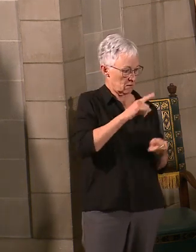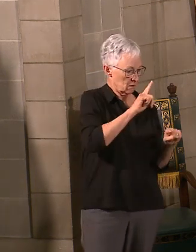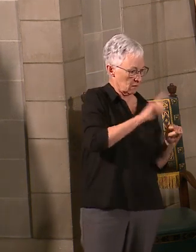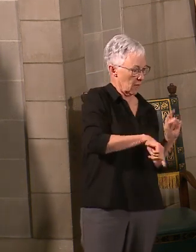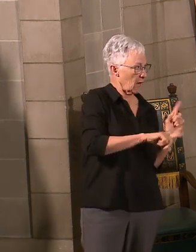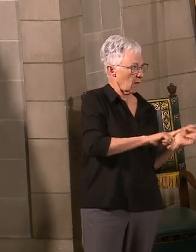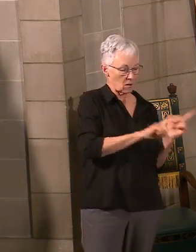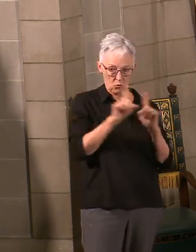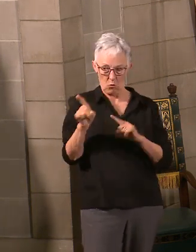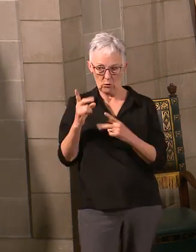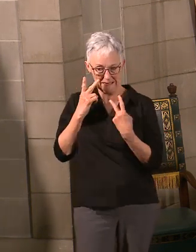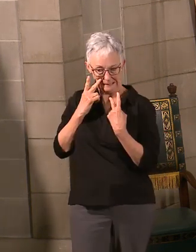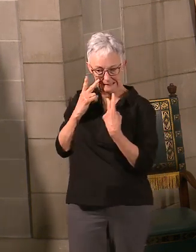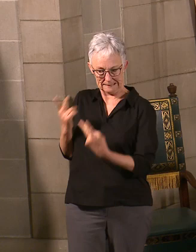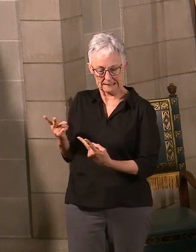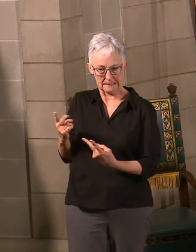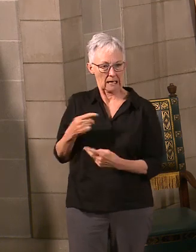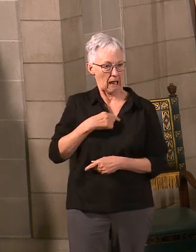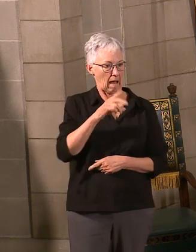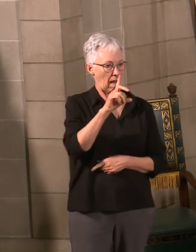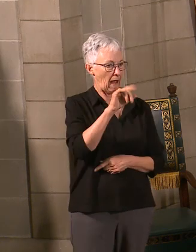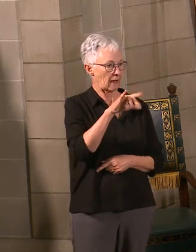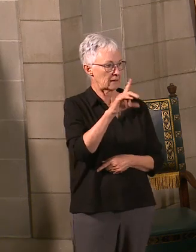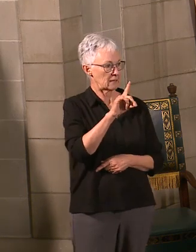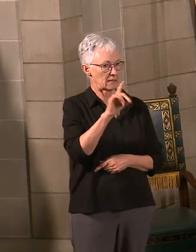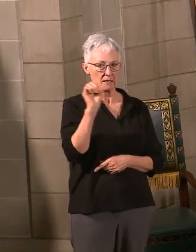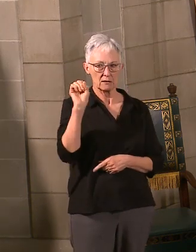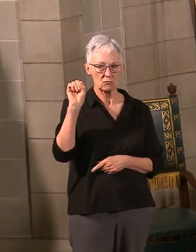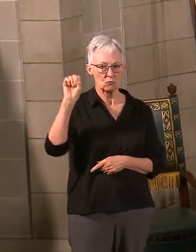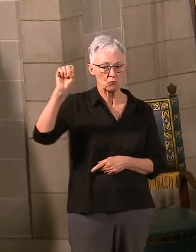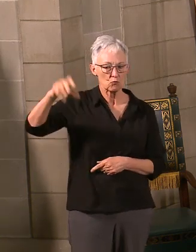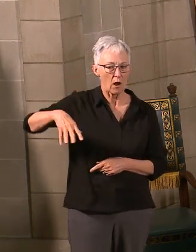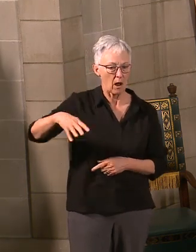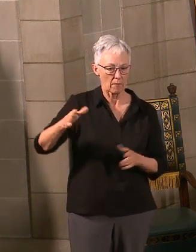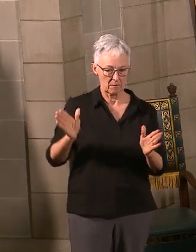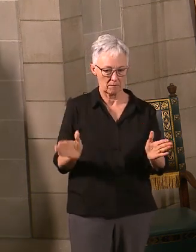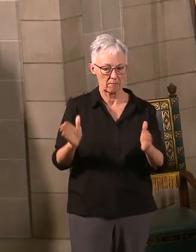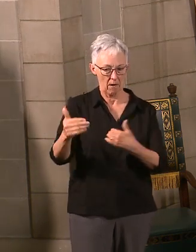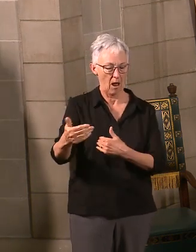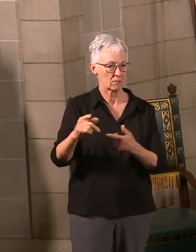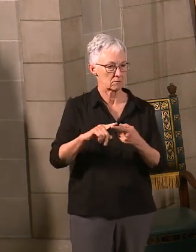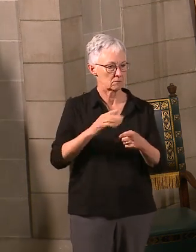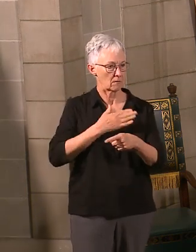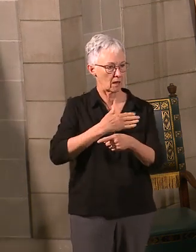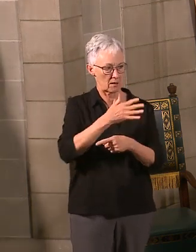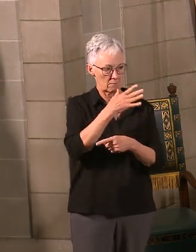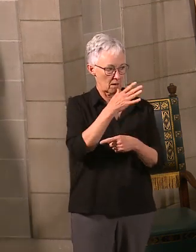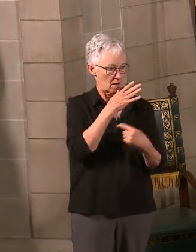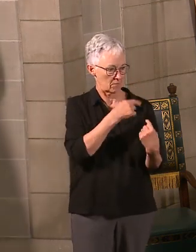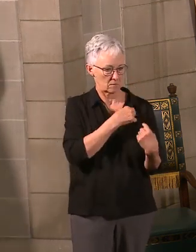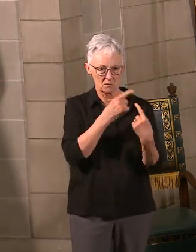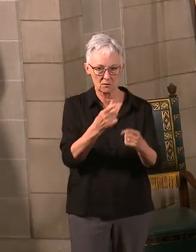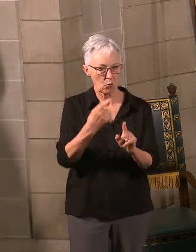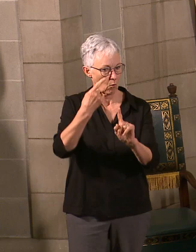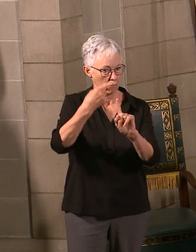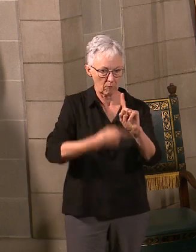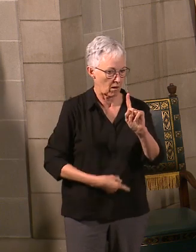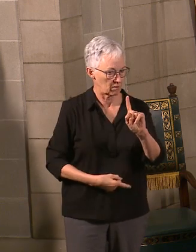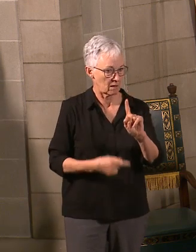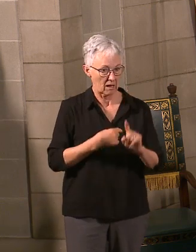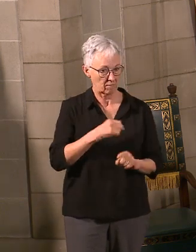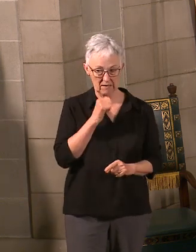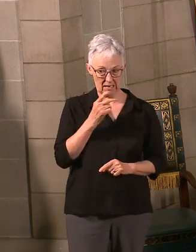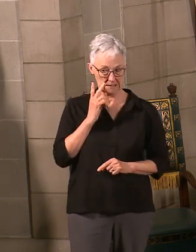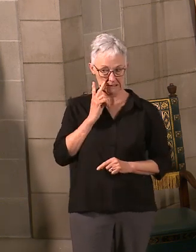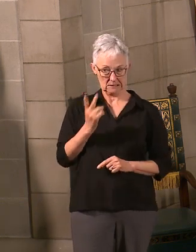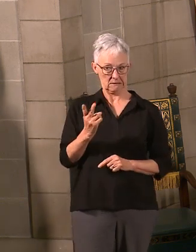I've dropped off a package at my mom's house once over the course of the last month. That's the only time I saw her actually face-to-face. The rest of the time have been through either phone calls